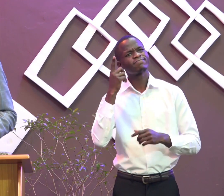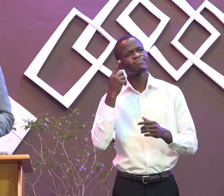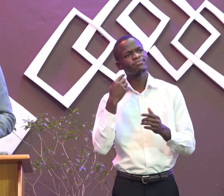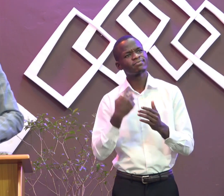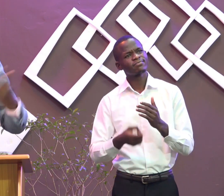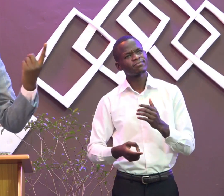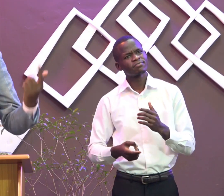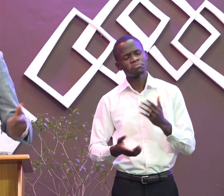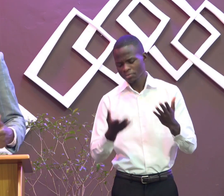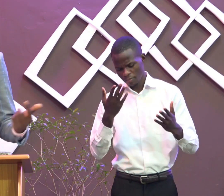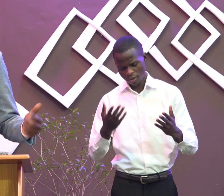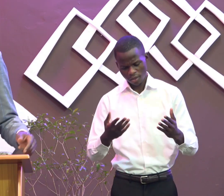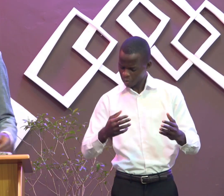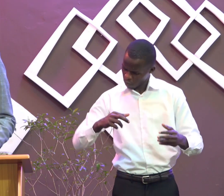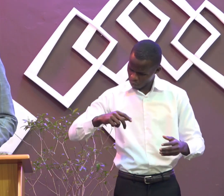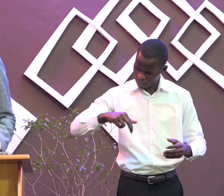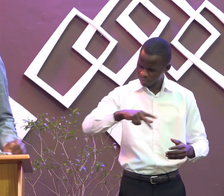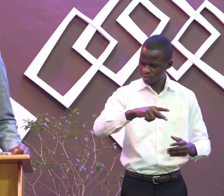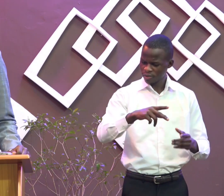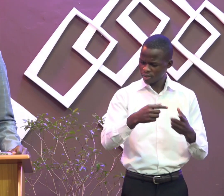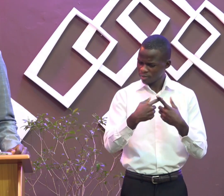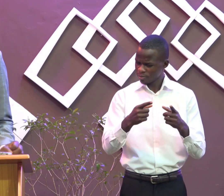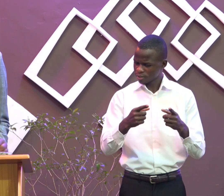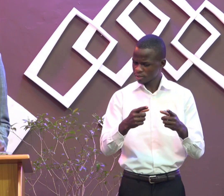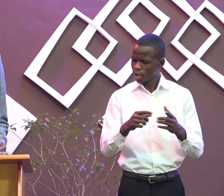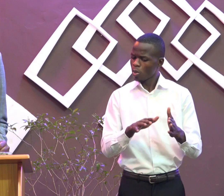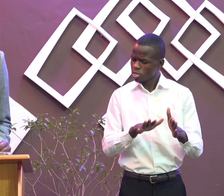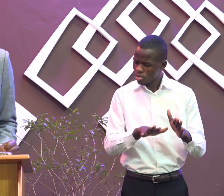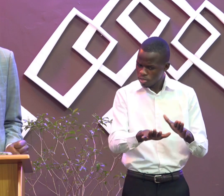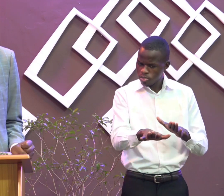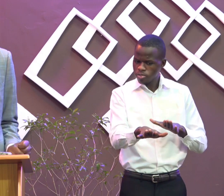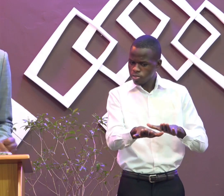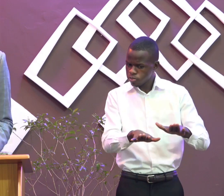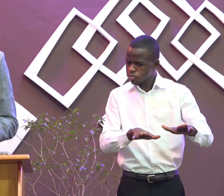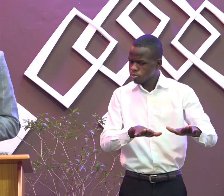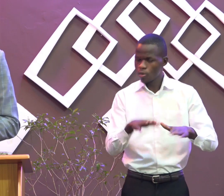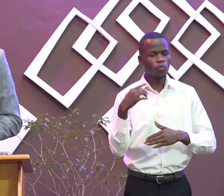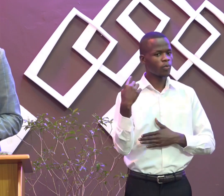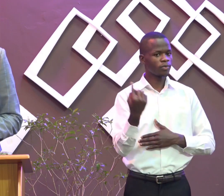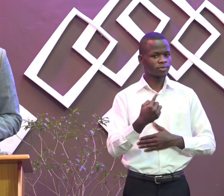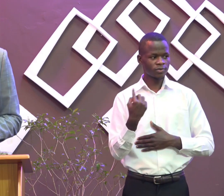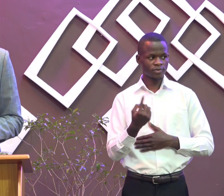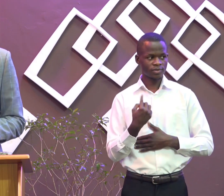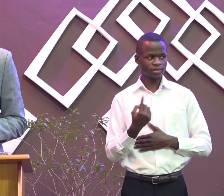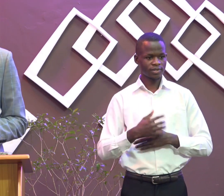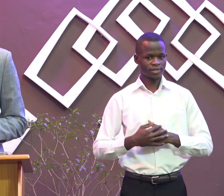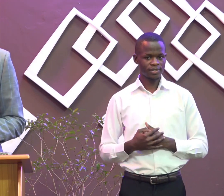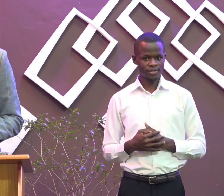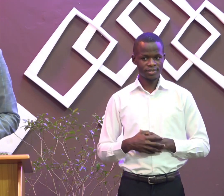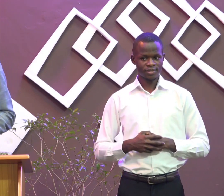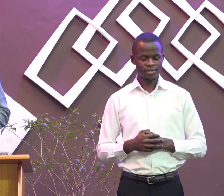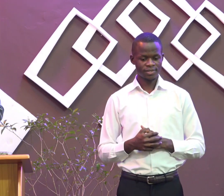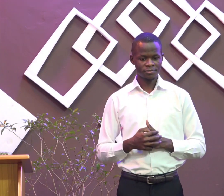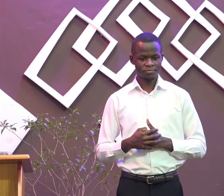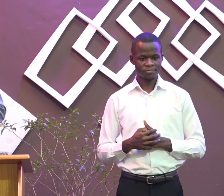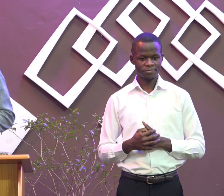nti tambula genda naye tusitule ebigerege nango bikulula bukuluzi. I don't know how it came into my